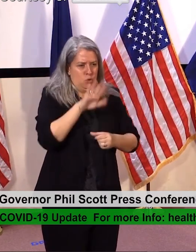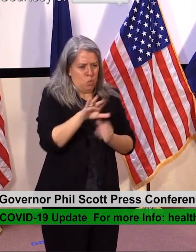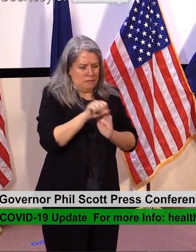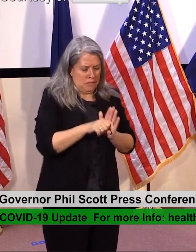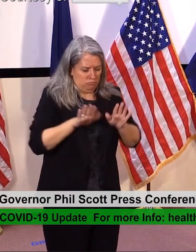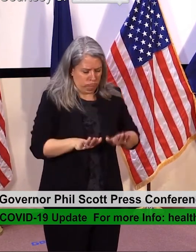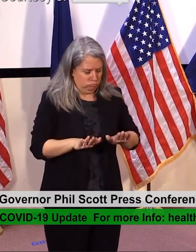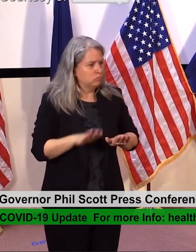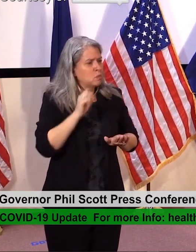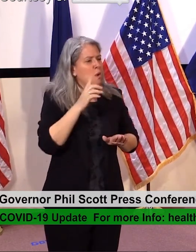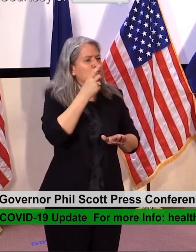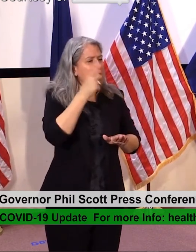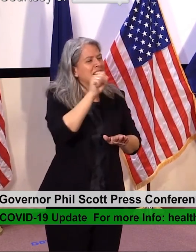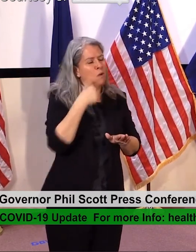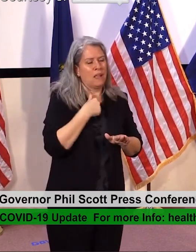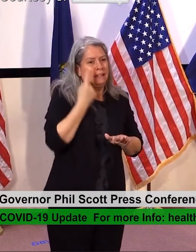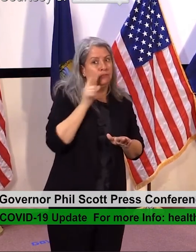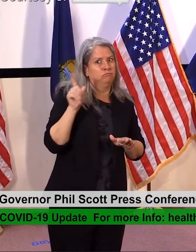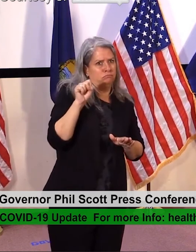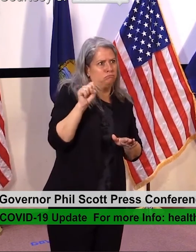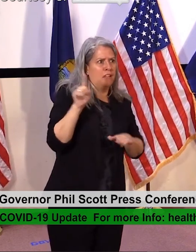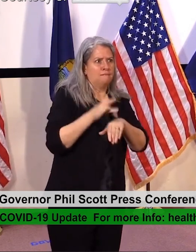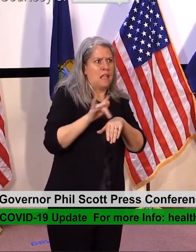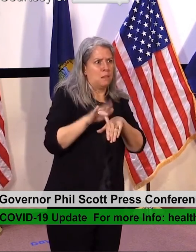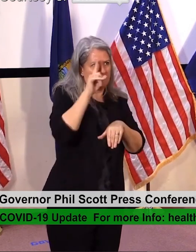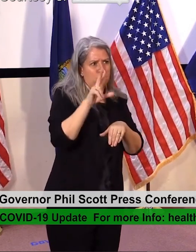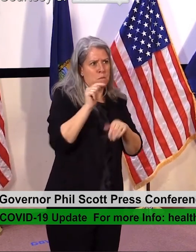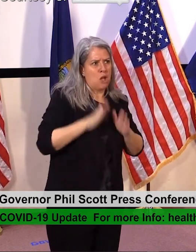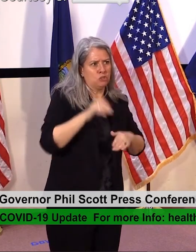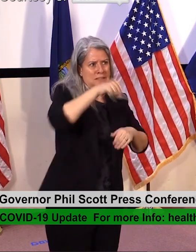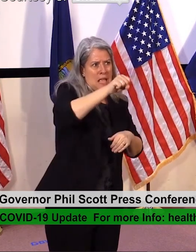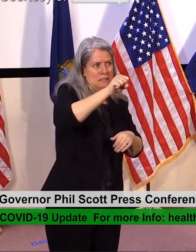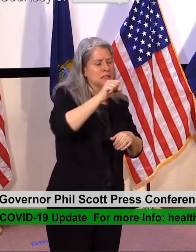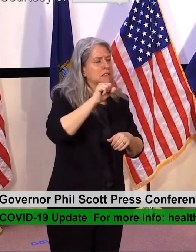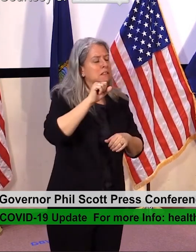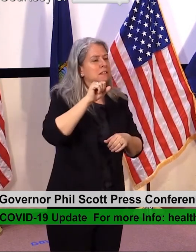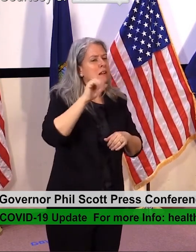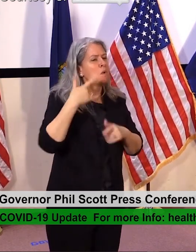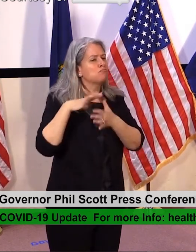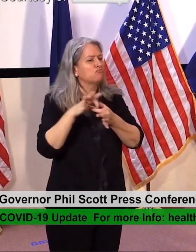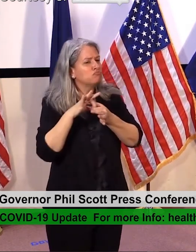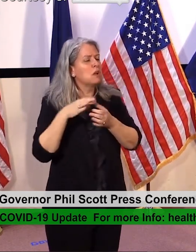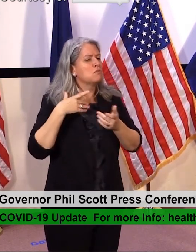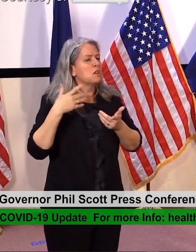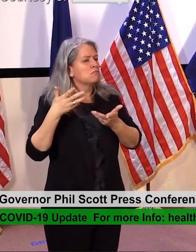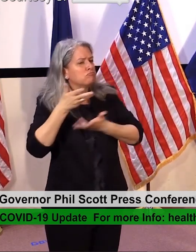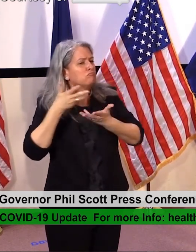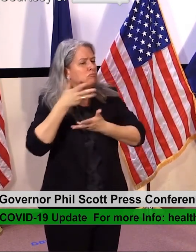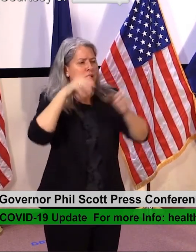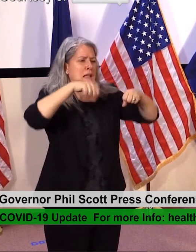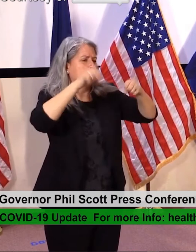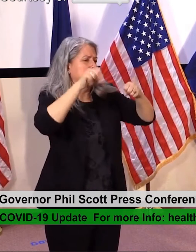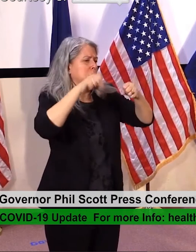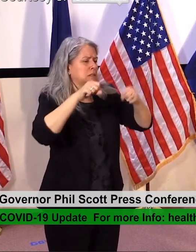So Dartmouth isn't in that figure, but at the same time, Dartmouth, we're coordinating with Dartmouth in all of